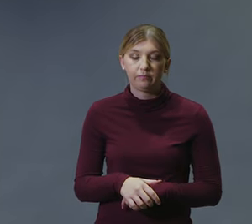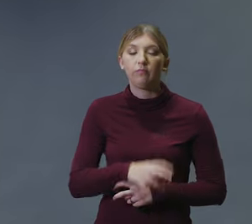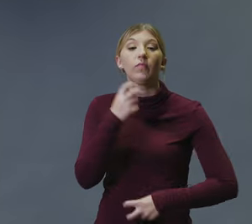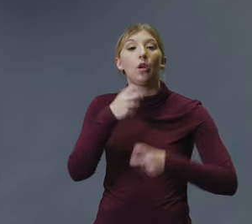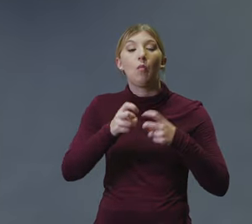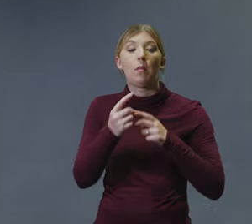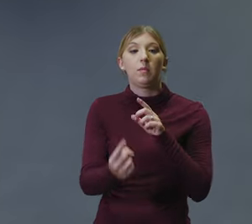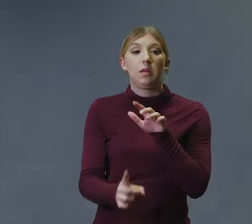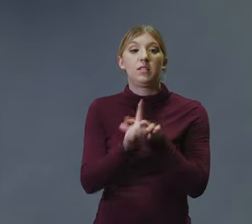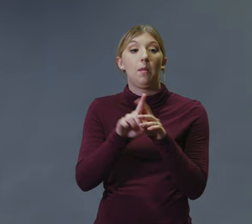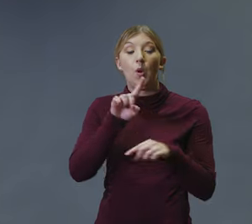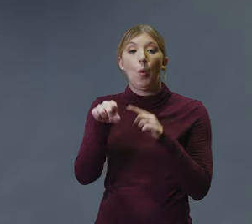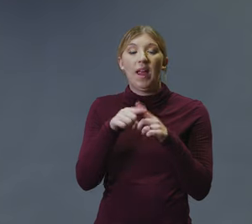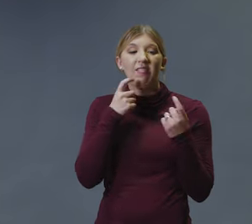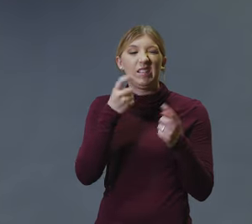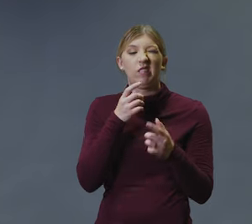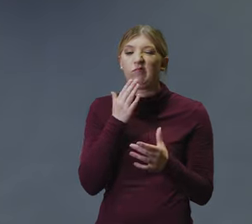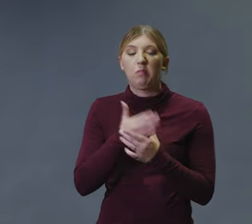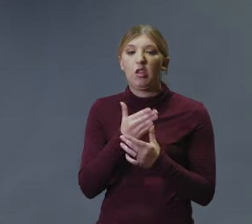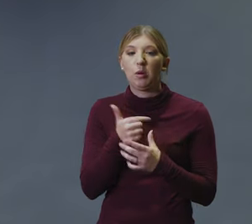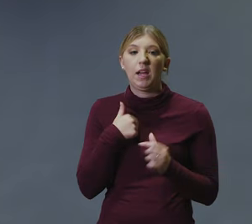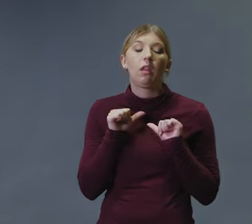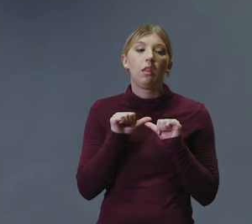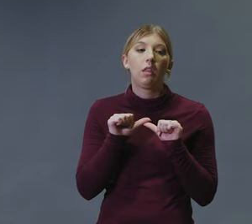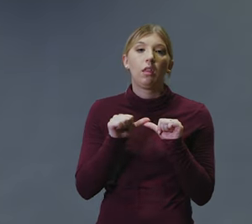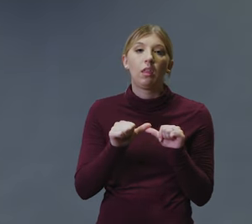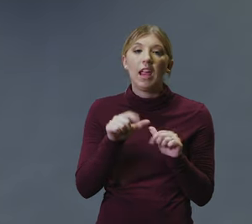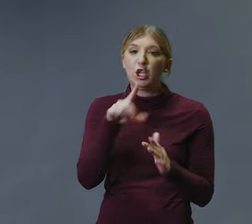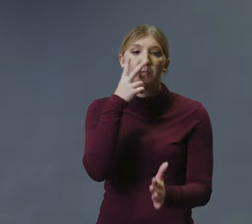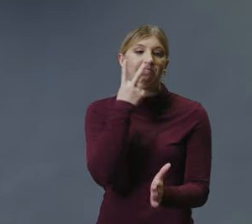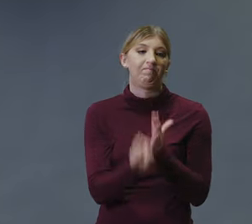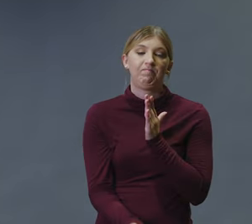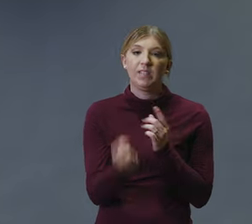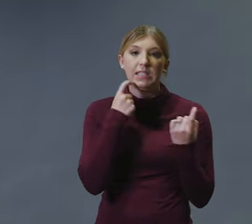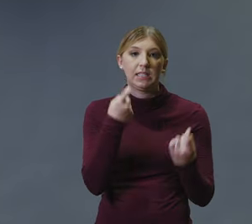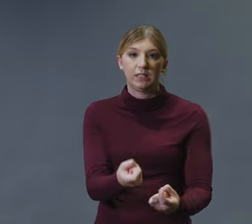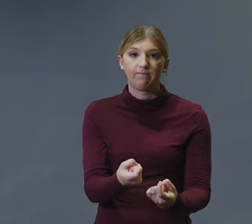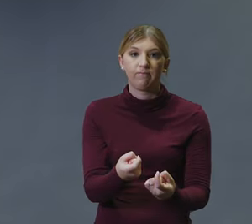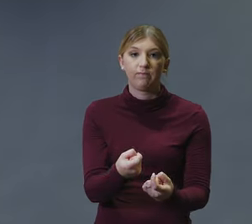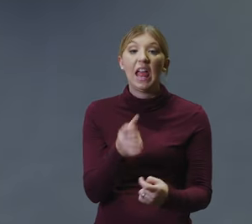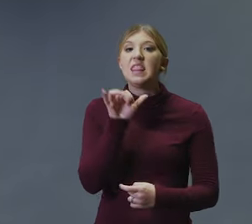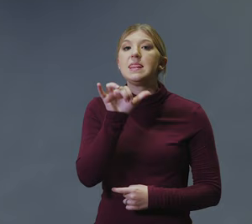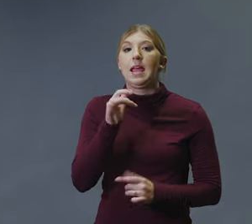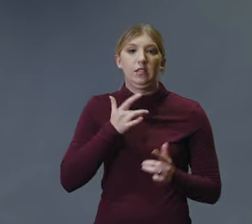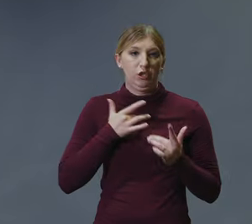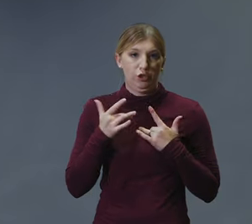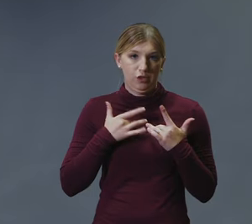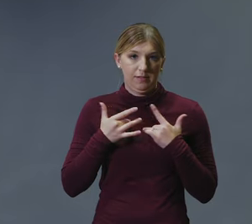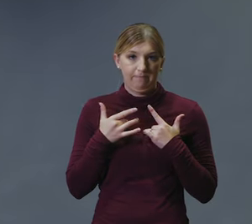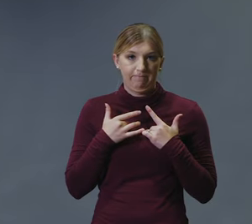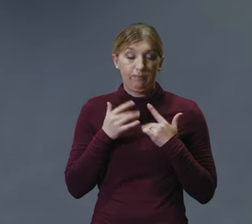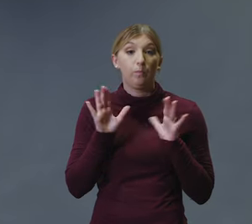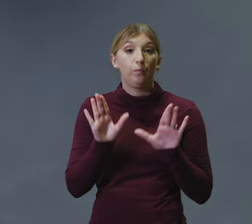up when your sin doesn't bother you anymore and you dive headfirst into it. And that's when we need to be concerned.